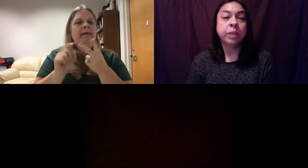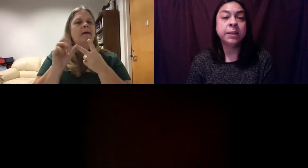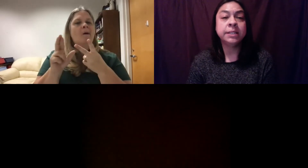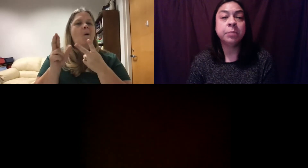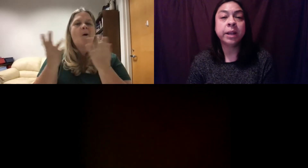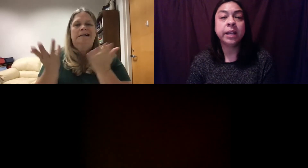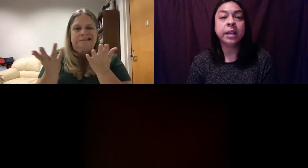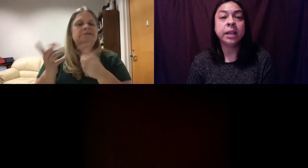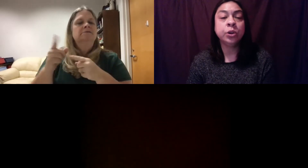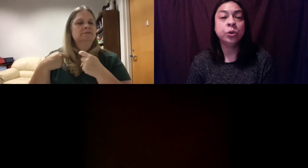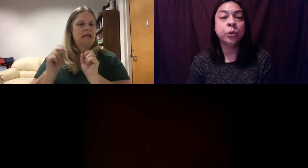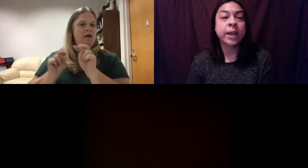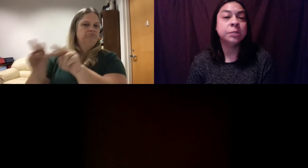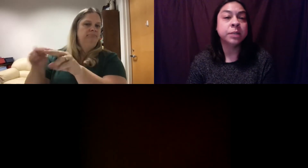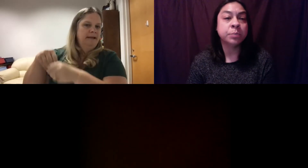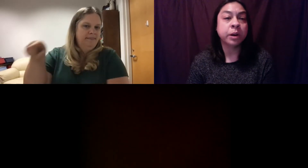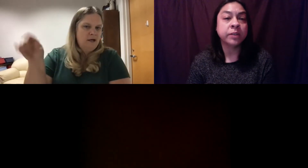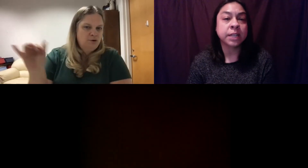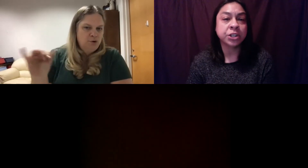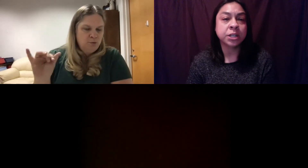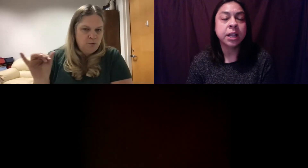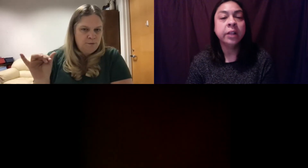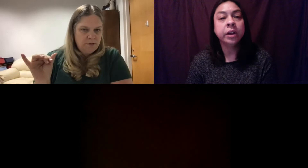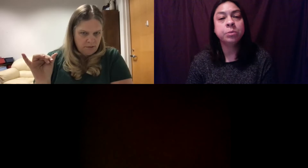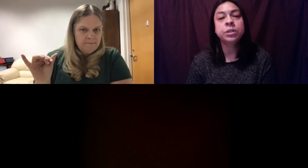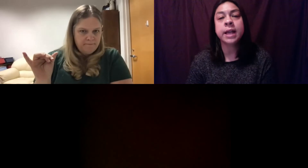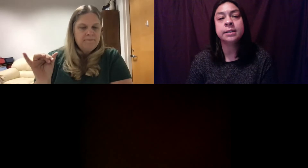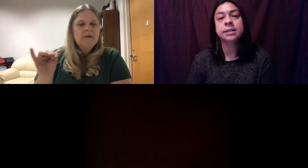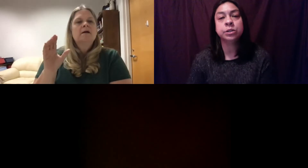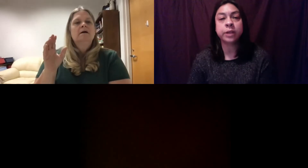There may be somebody who has missed part of the session. They're able to access it